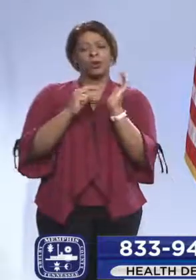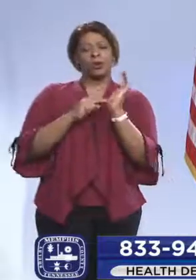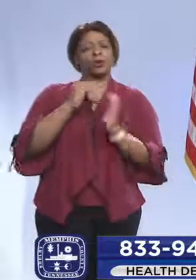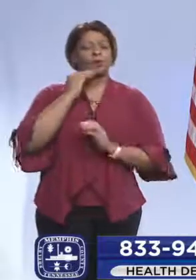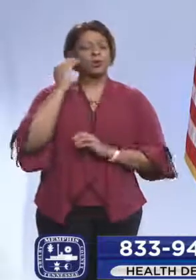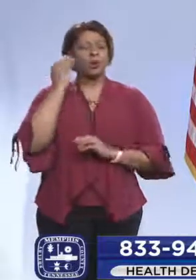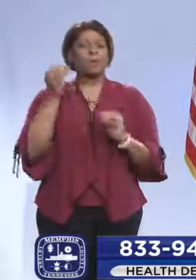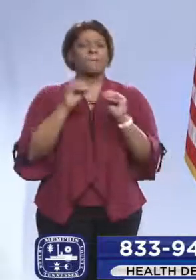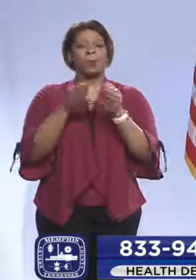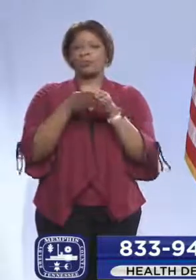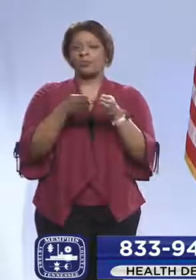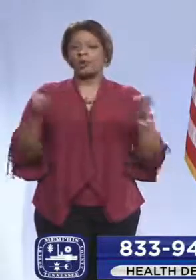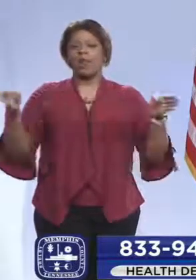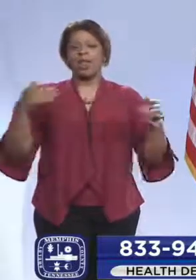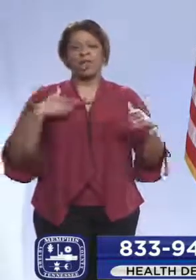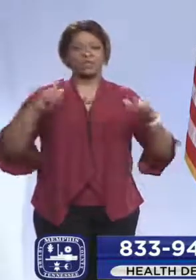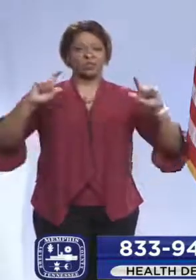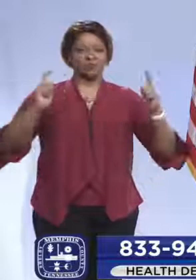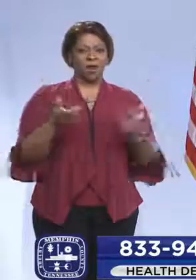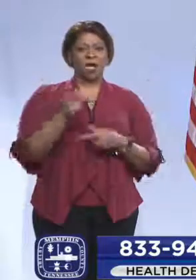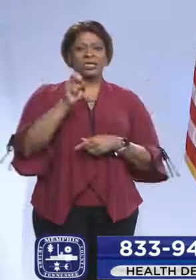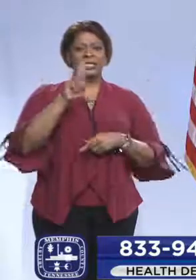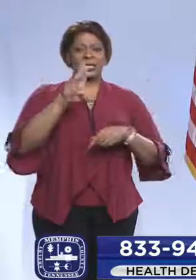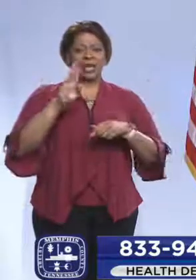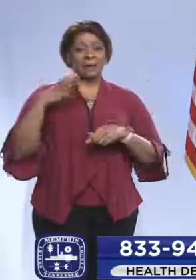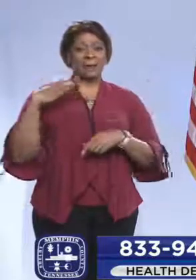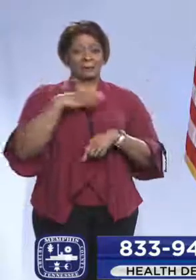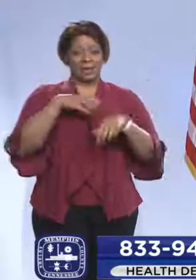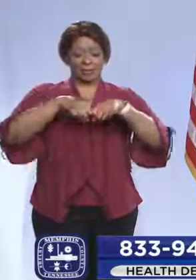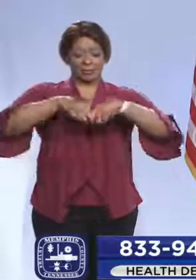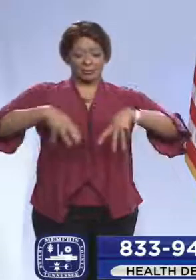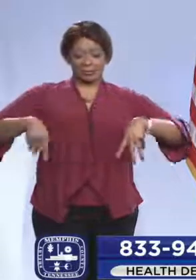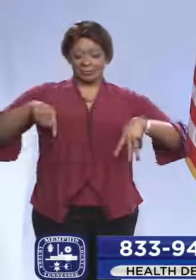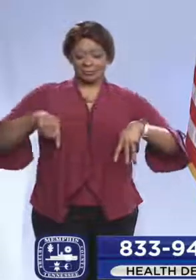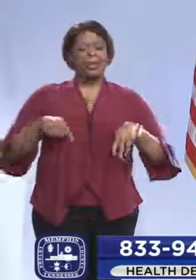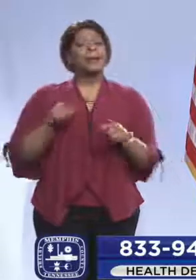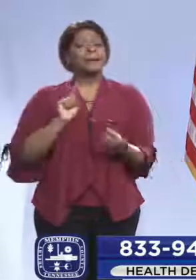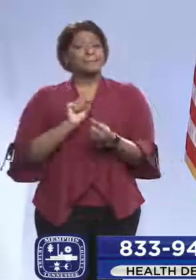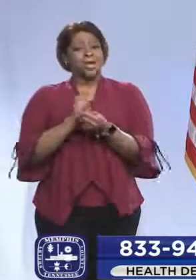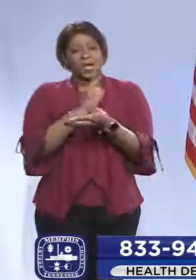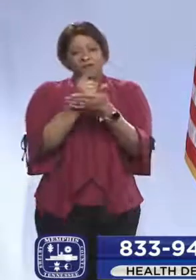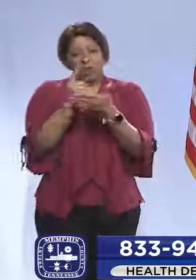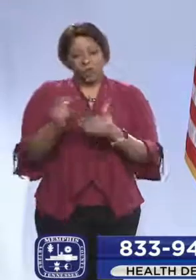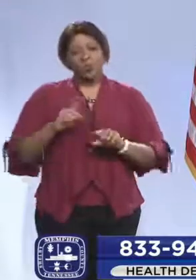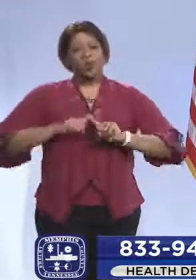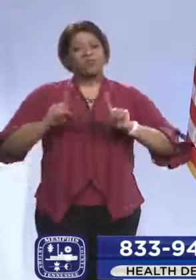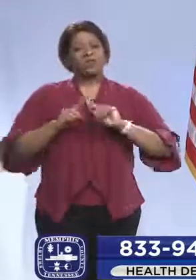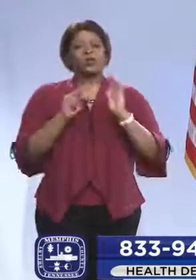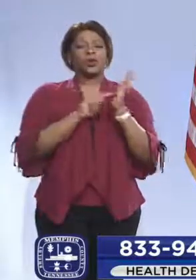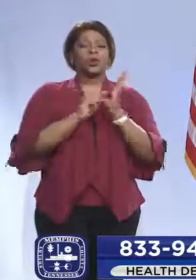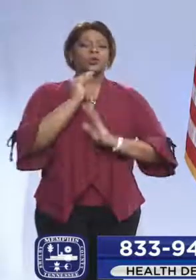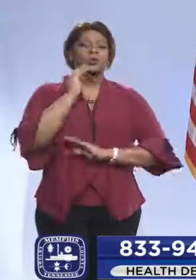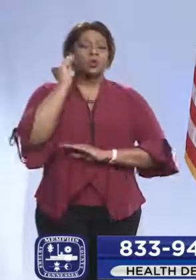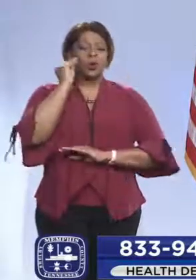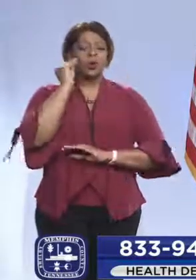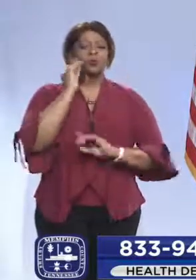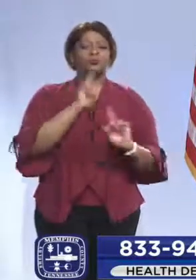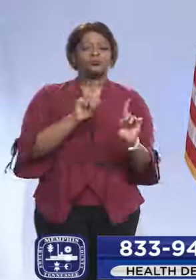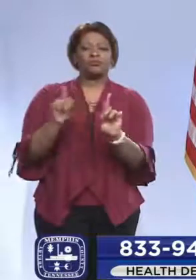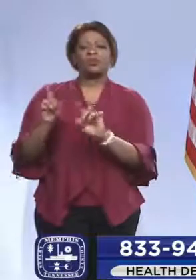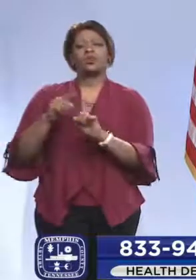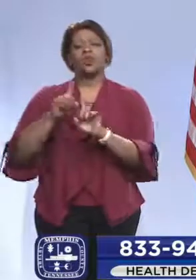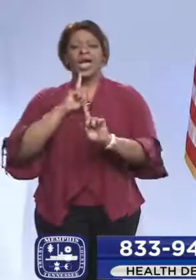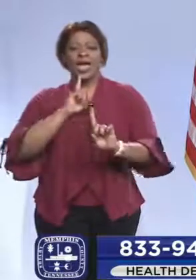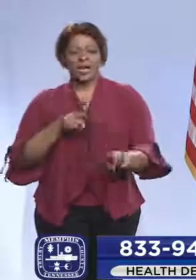homes more broadly. We have a small subcommittee that meets at least weekly with a variety of nursing homes, and particularly to